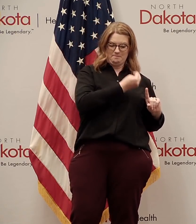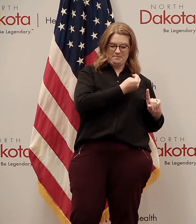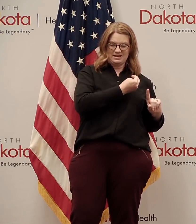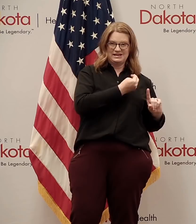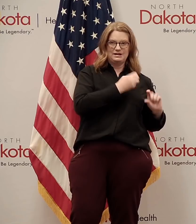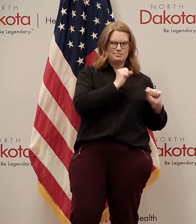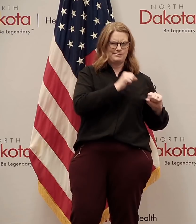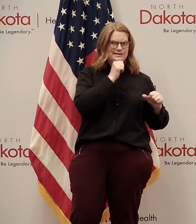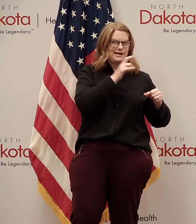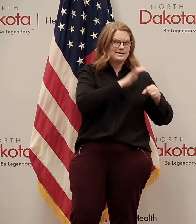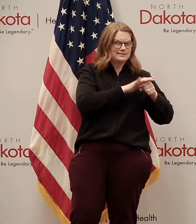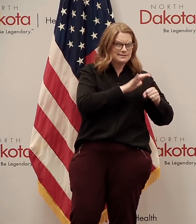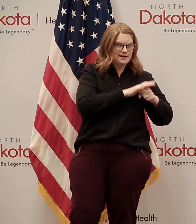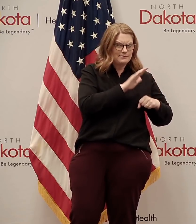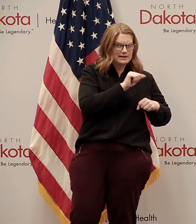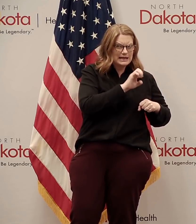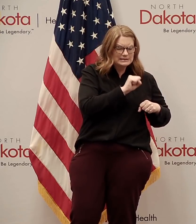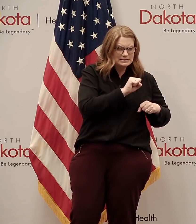Monday